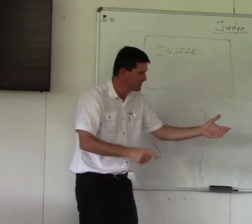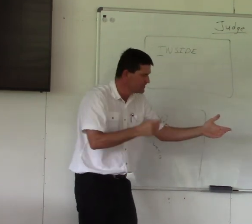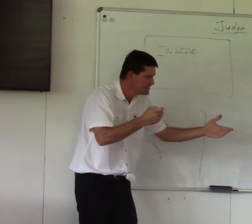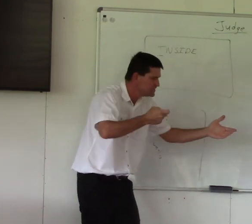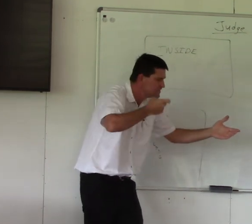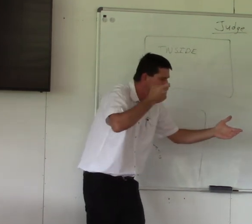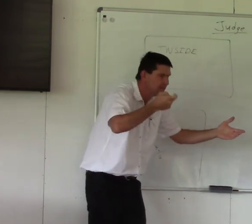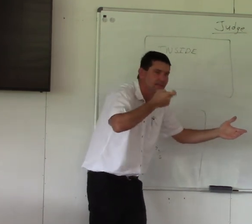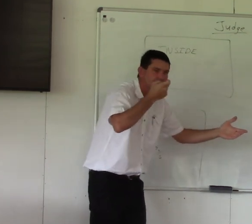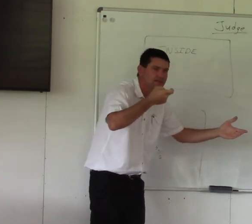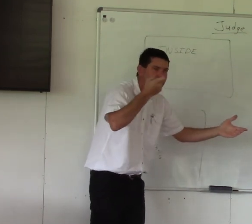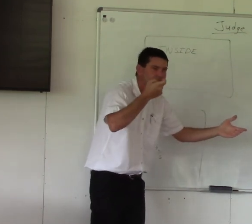sinning